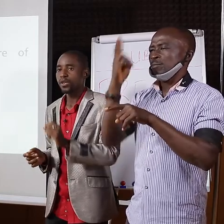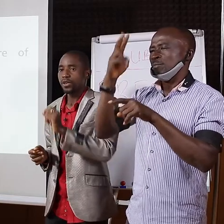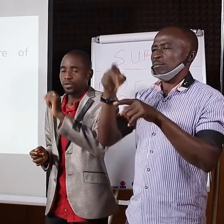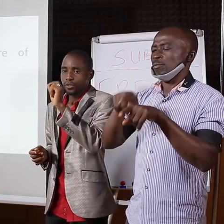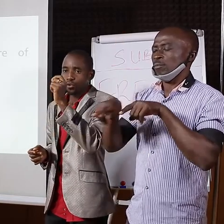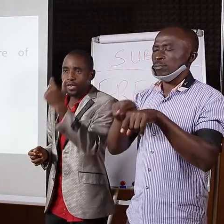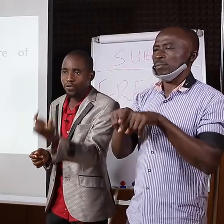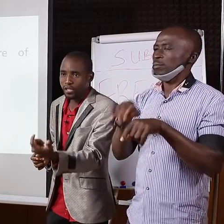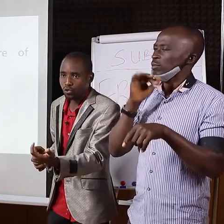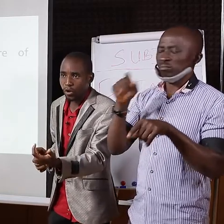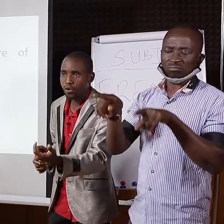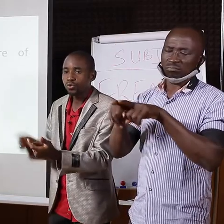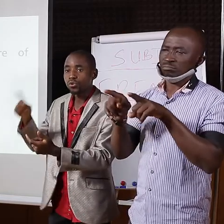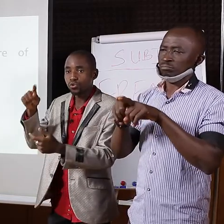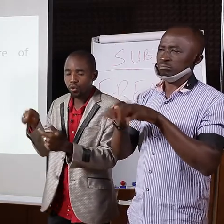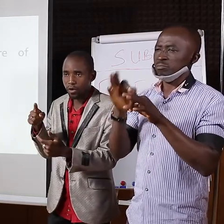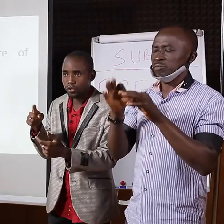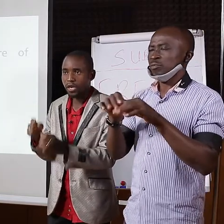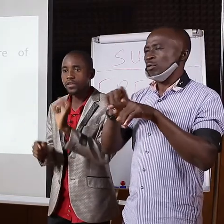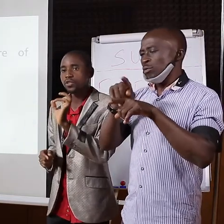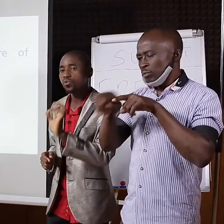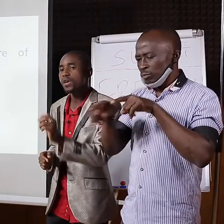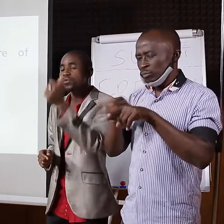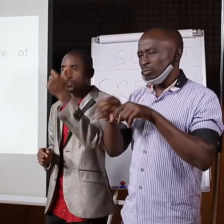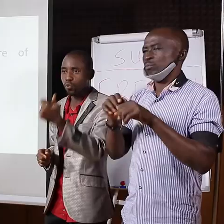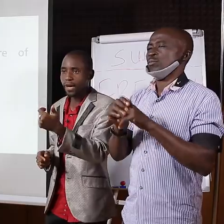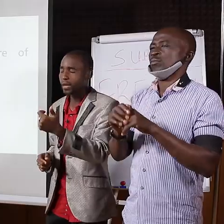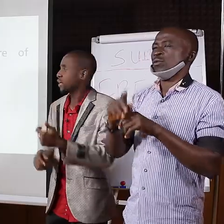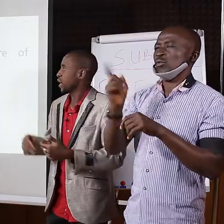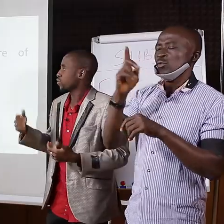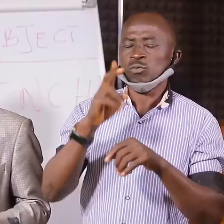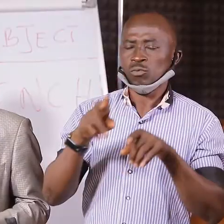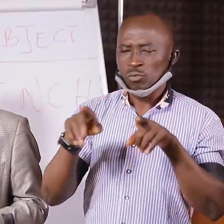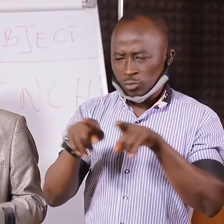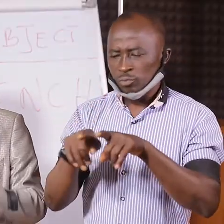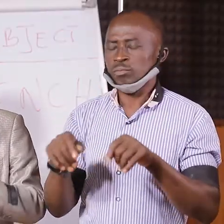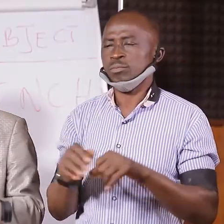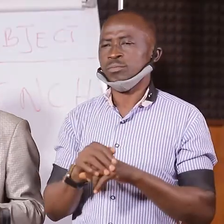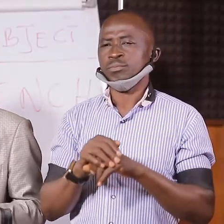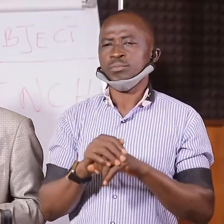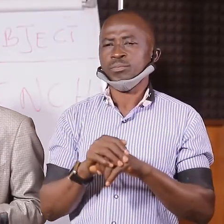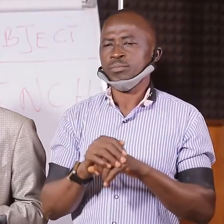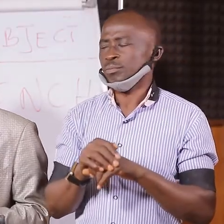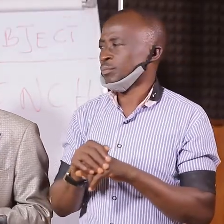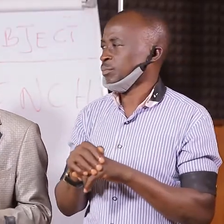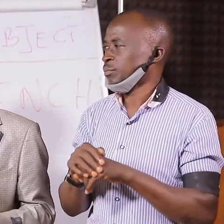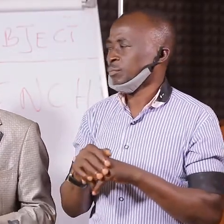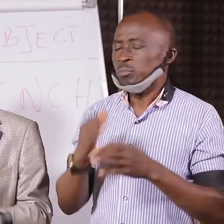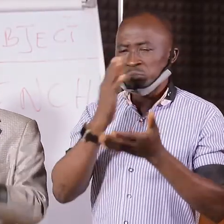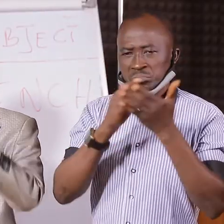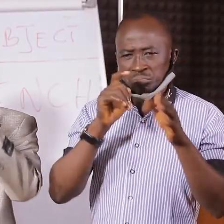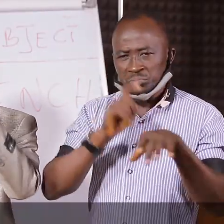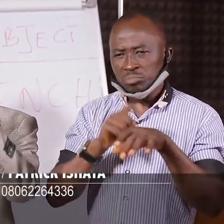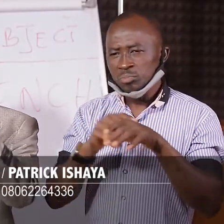same. So if it is square root, you use square root. If it is square, you use square. And sometimes the question can change